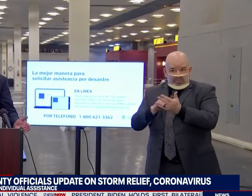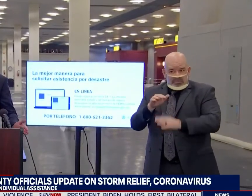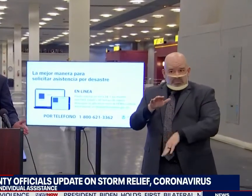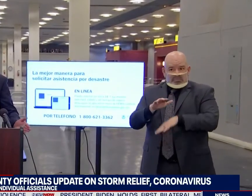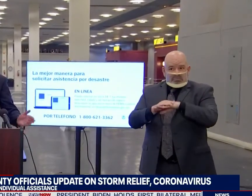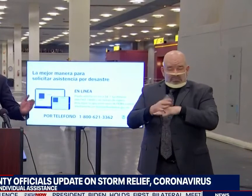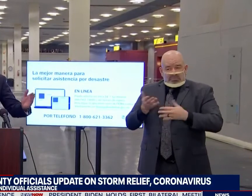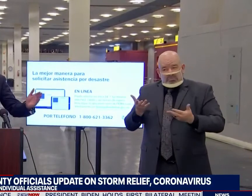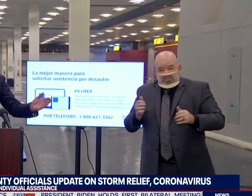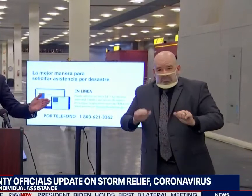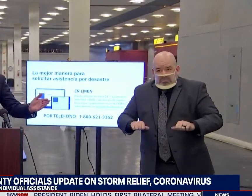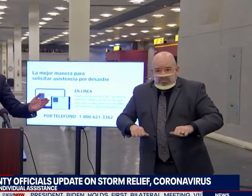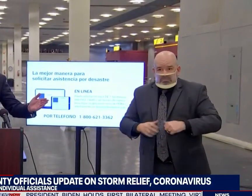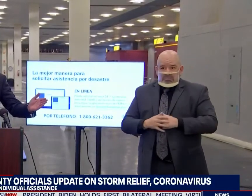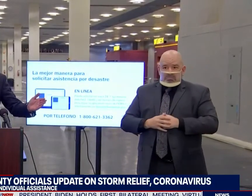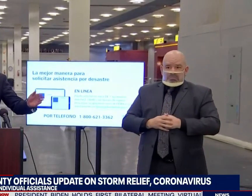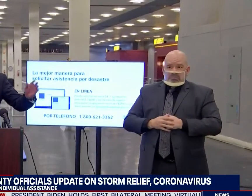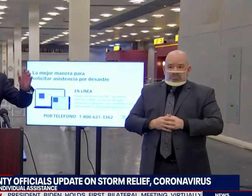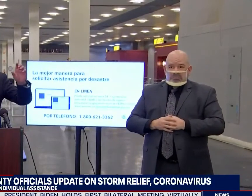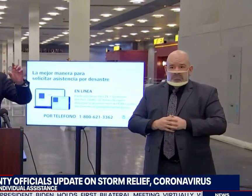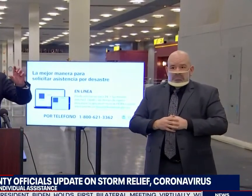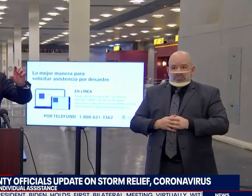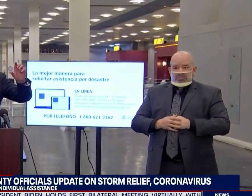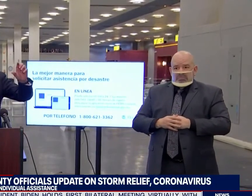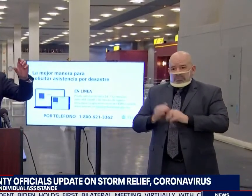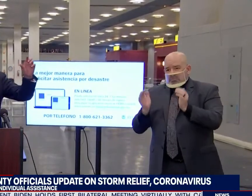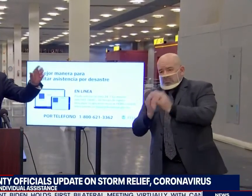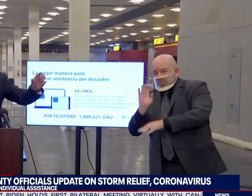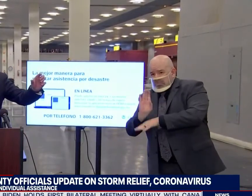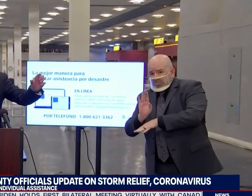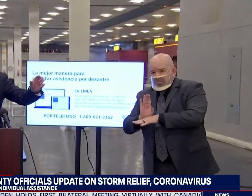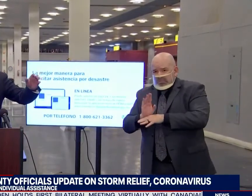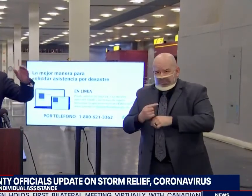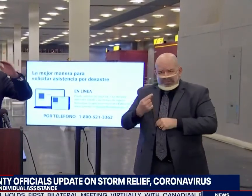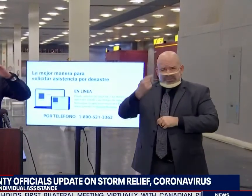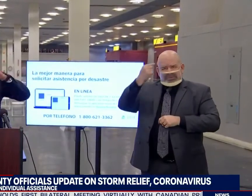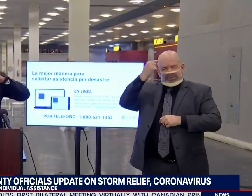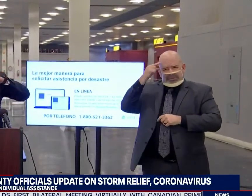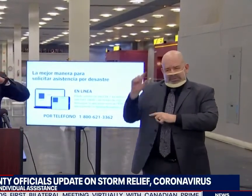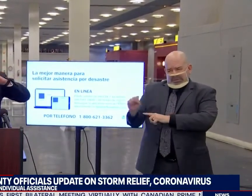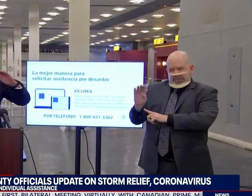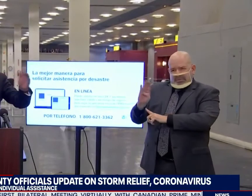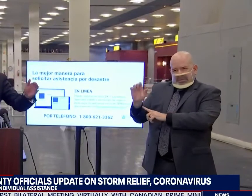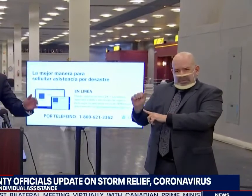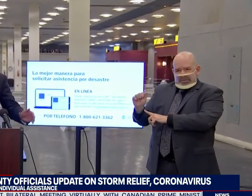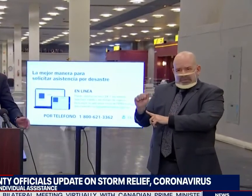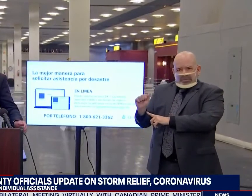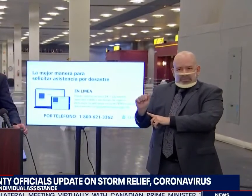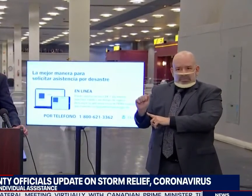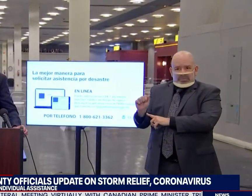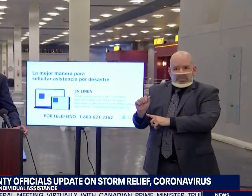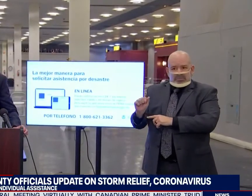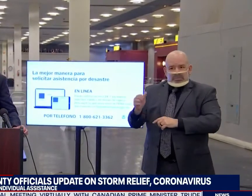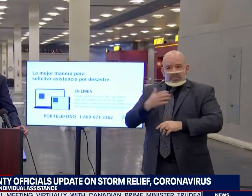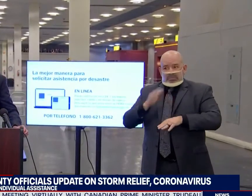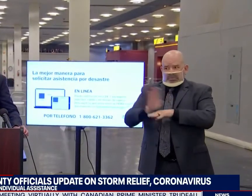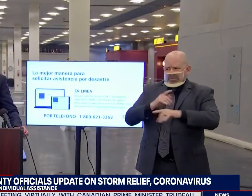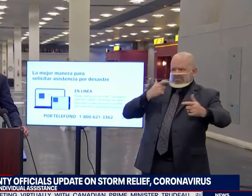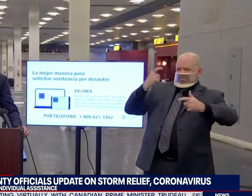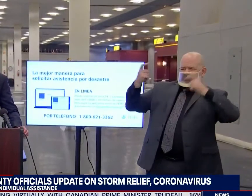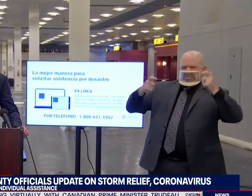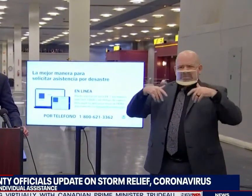Now, if you're a business of all sizes, so it says Small Business Administration. If you're a business of any size